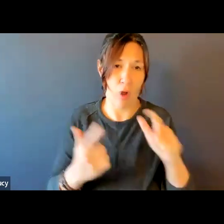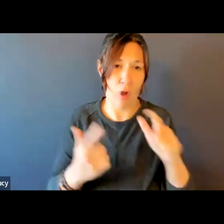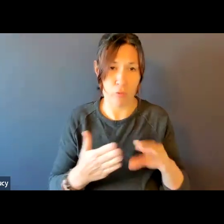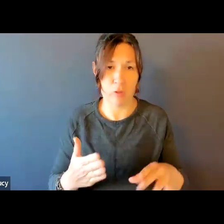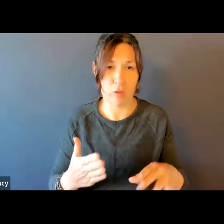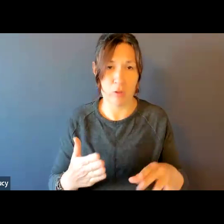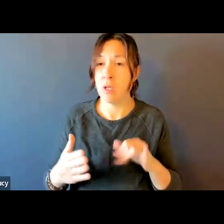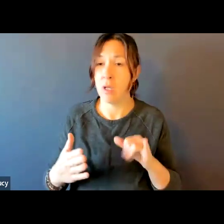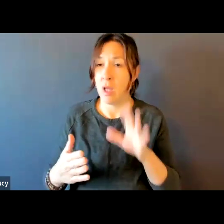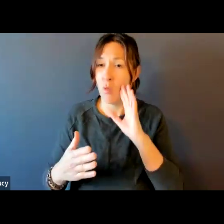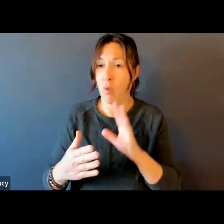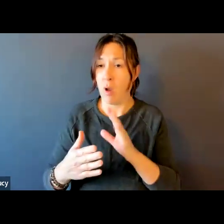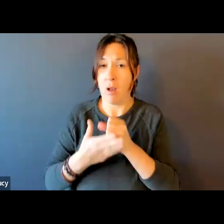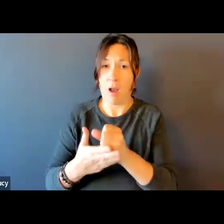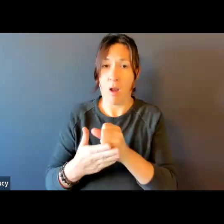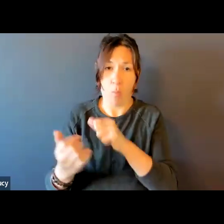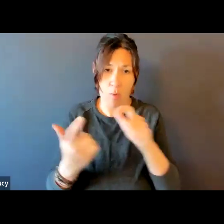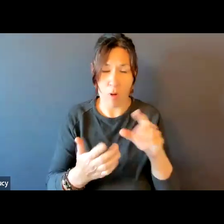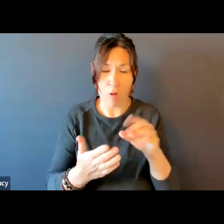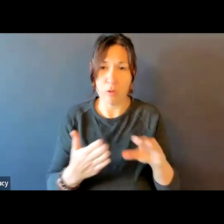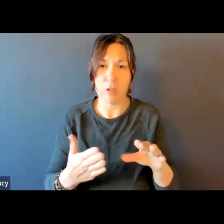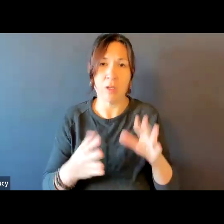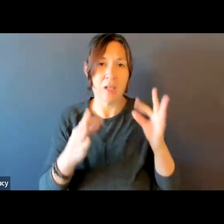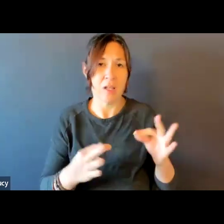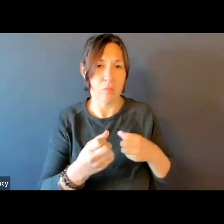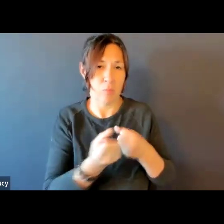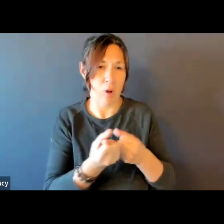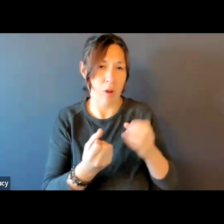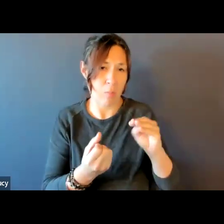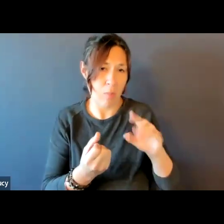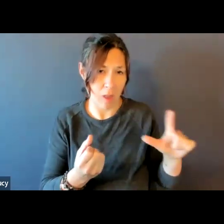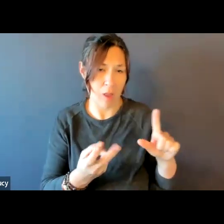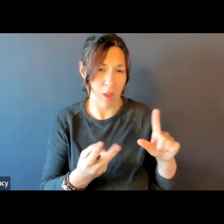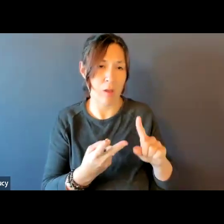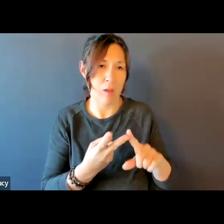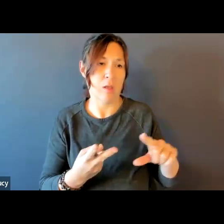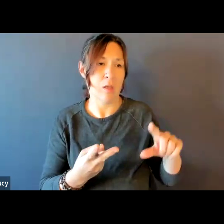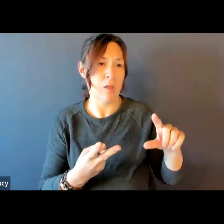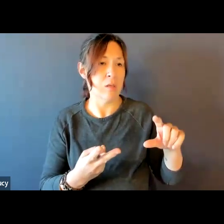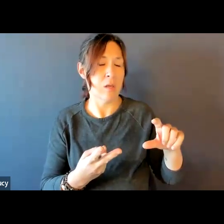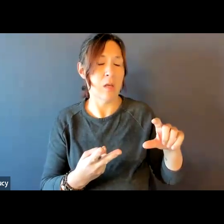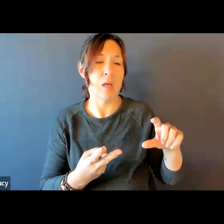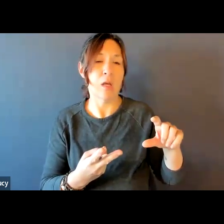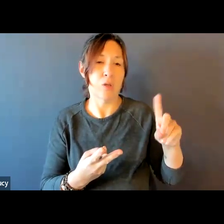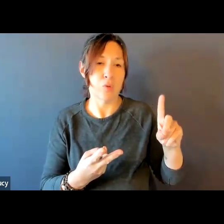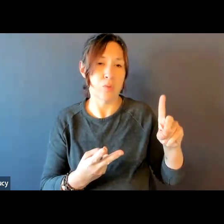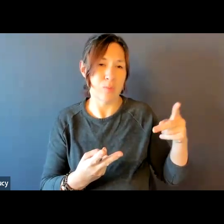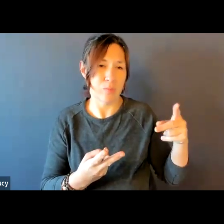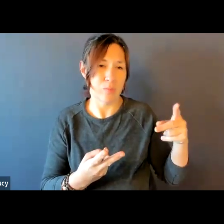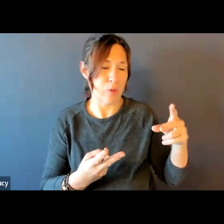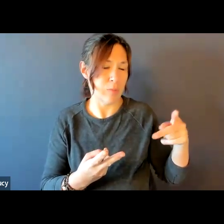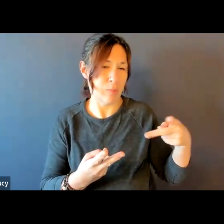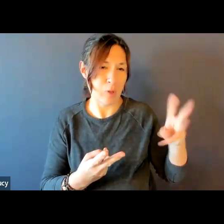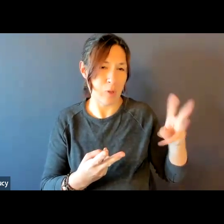all students, it will be particularly supportive of our multilingual learners and students with disabilities, who through discussion and practice can